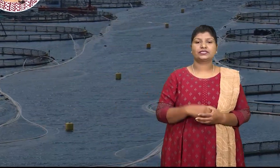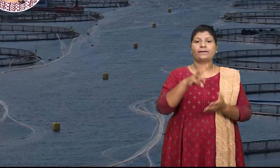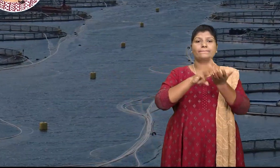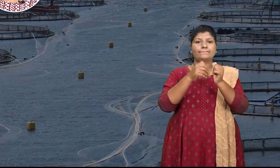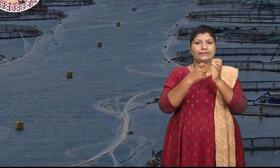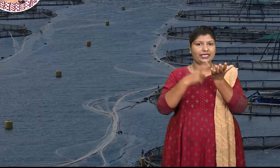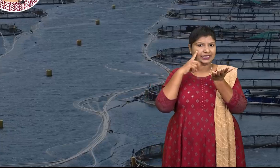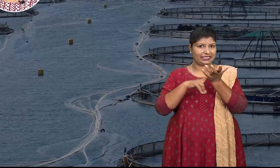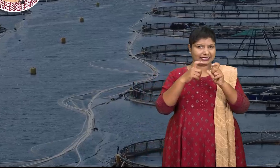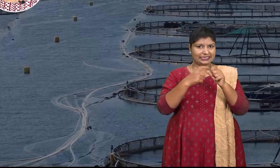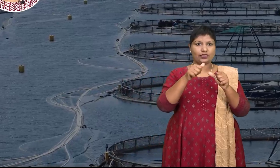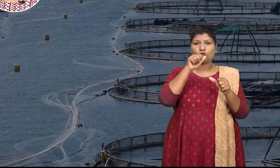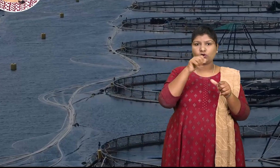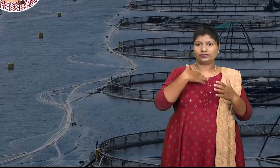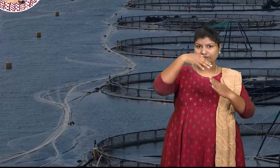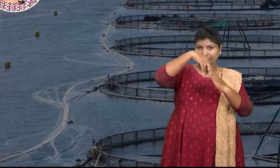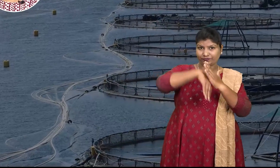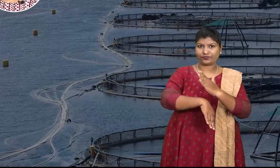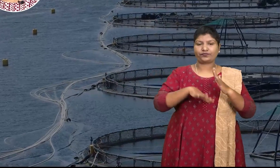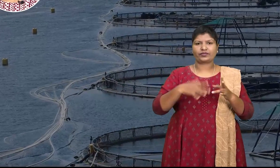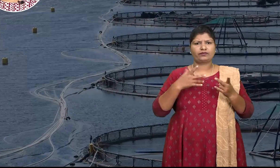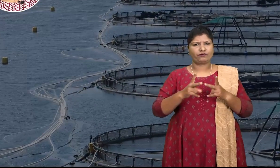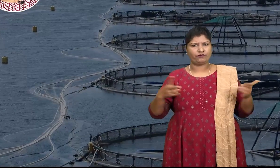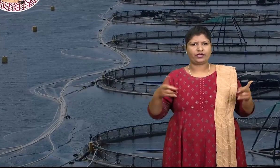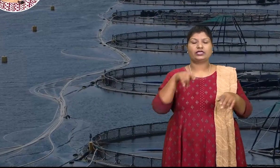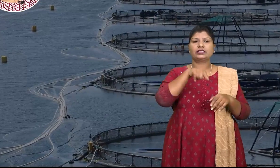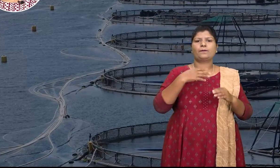Marine water is a big source of fish.